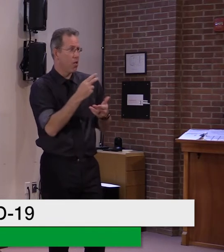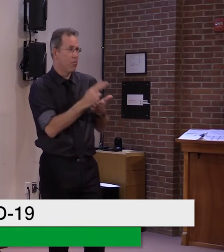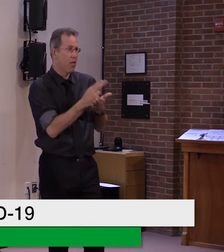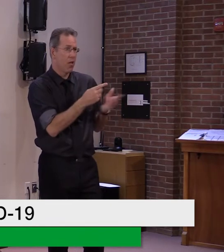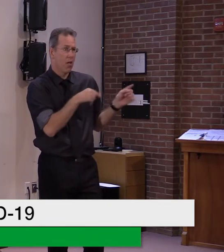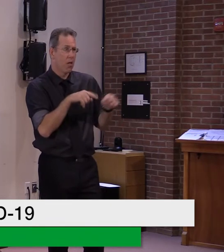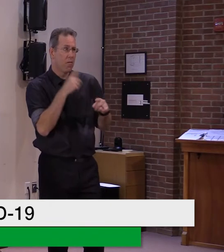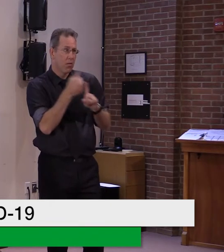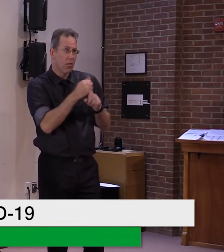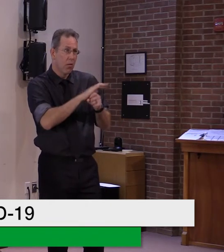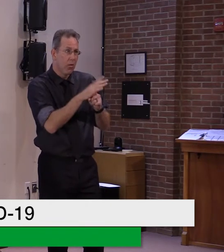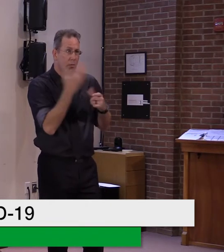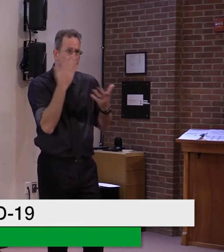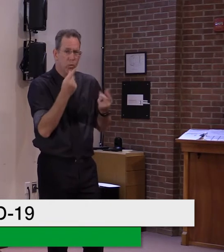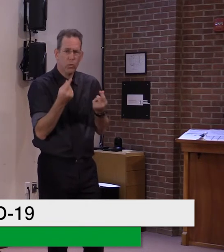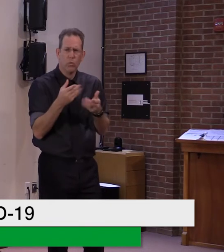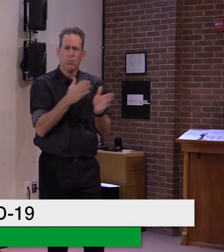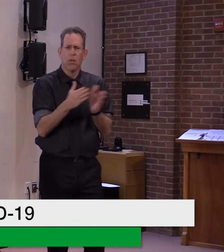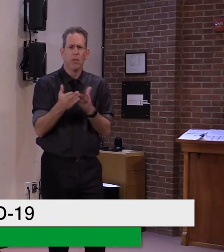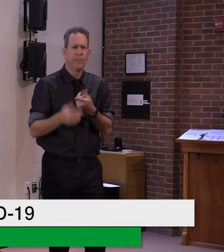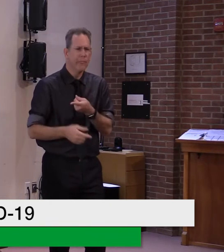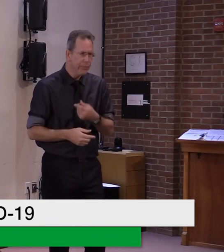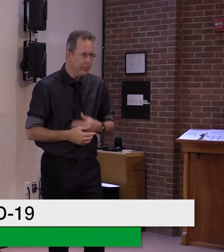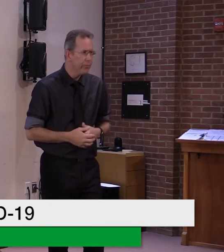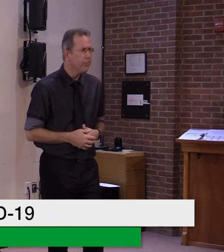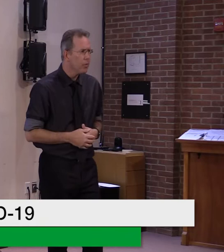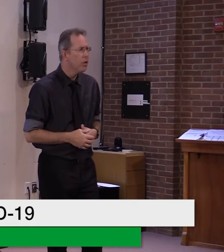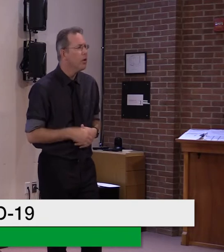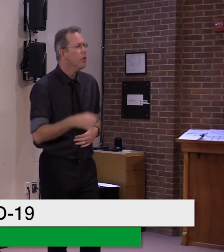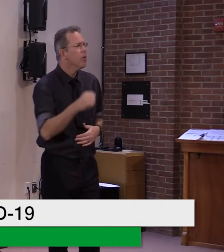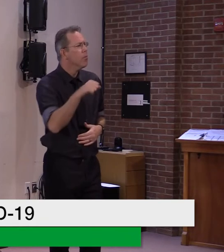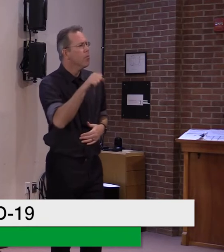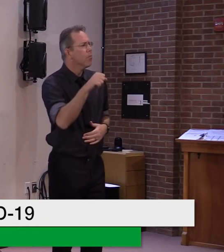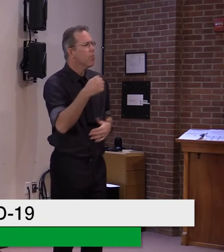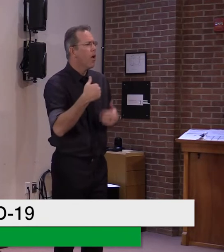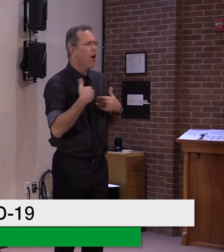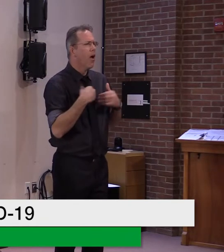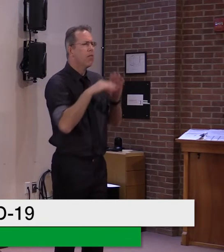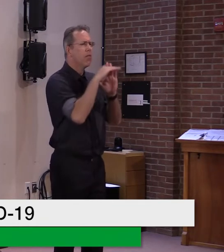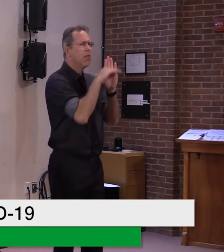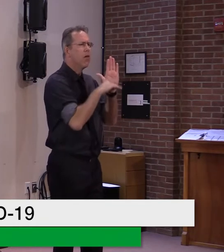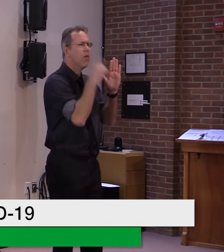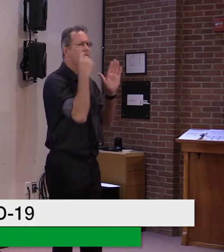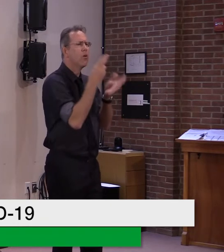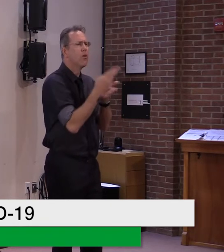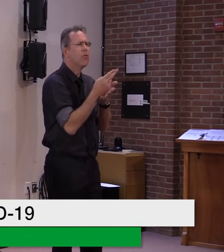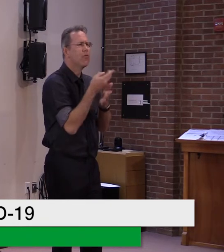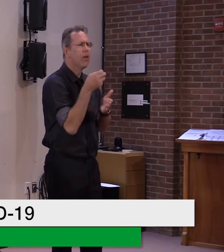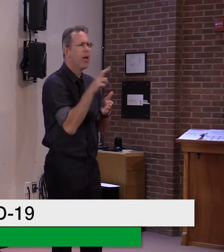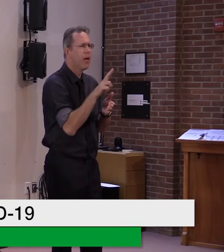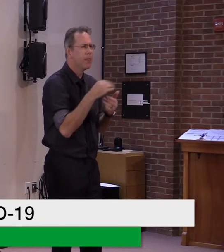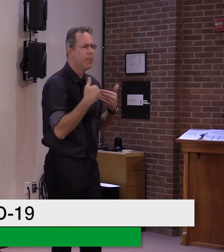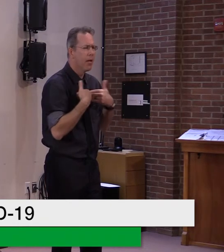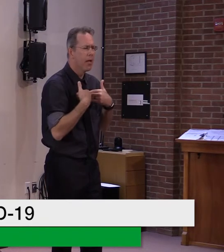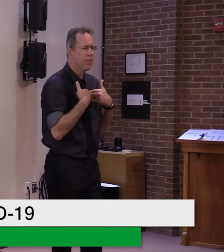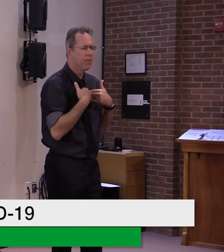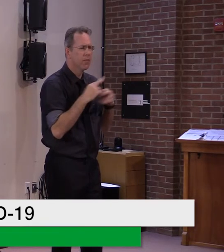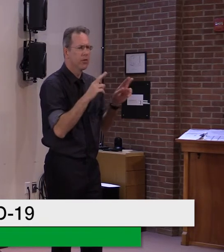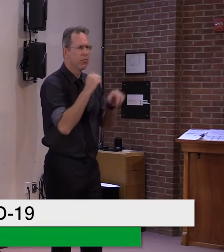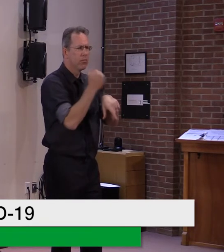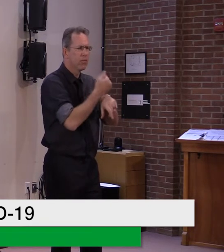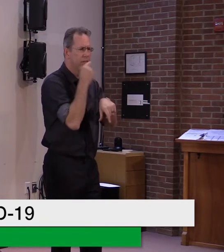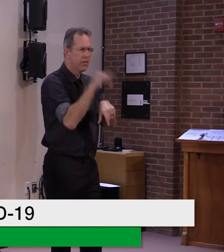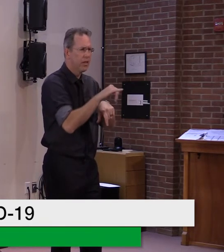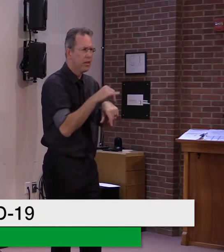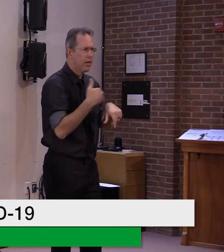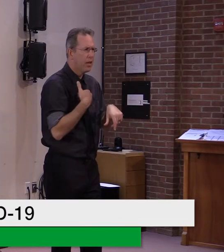there are protocols um at the hospital as well one one thing that